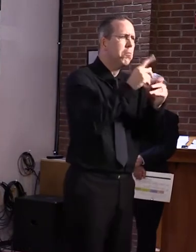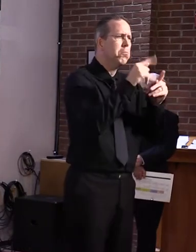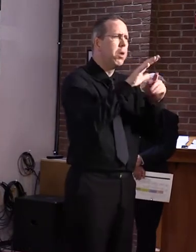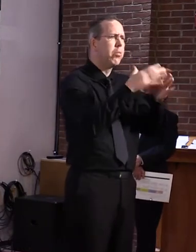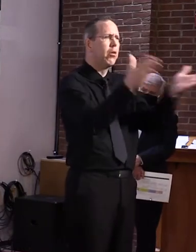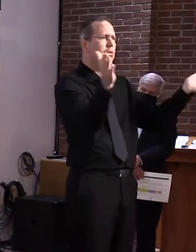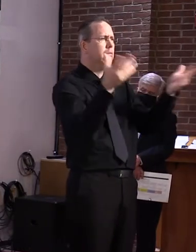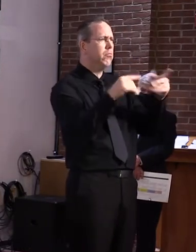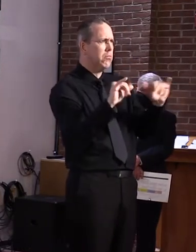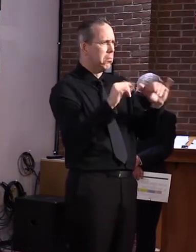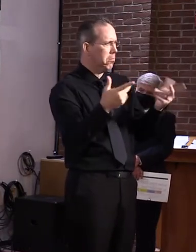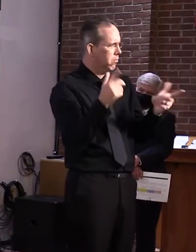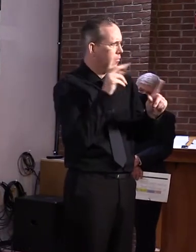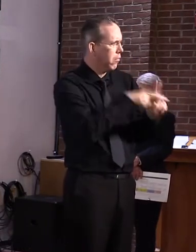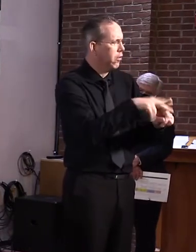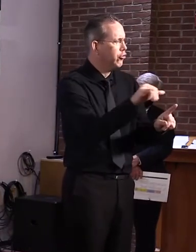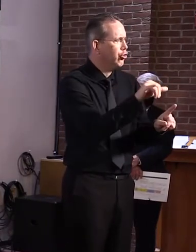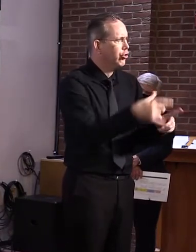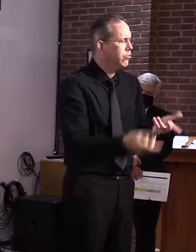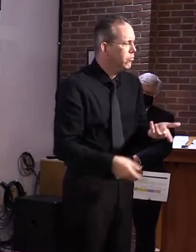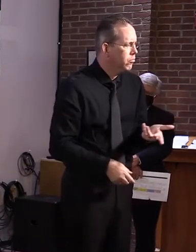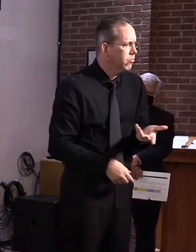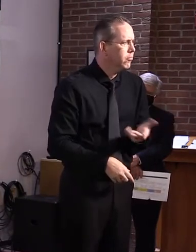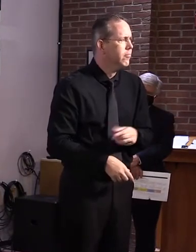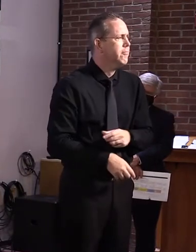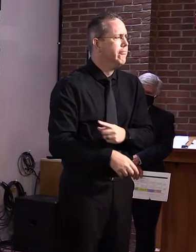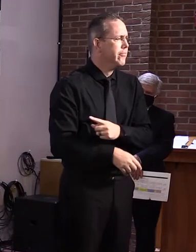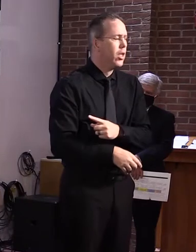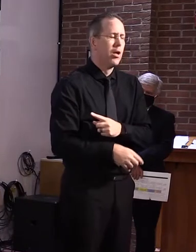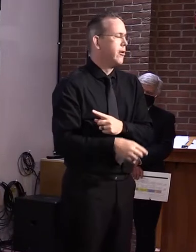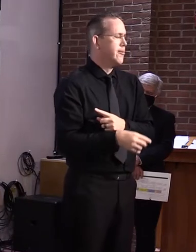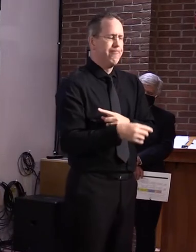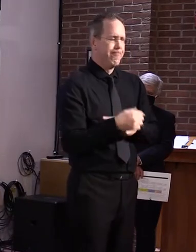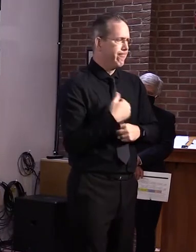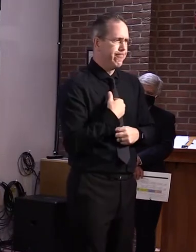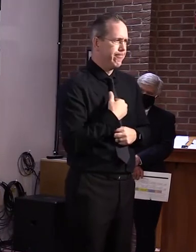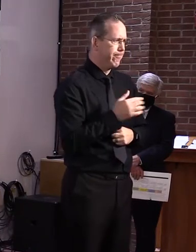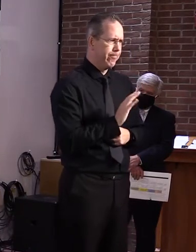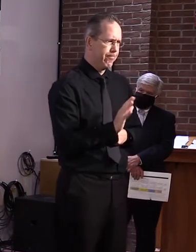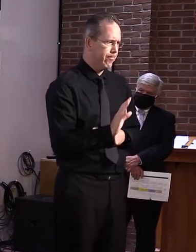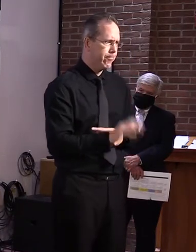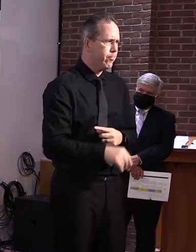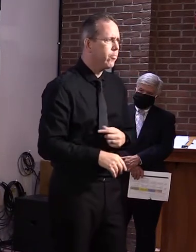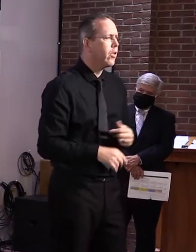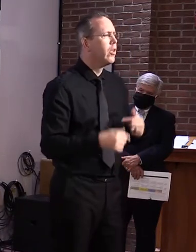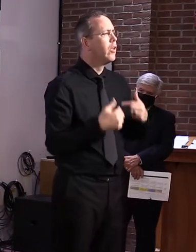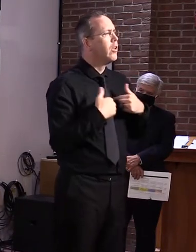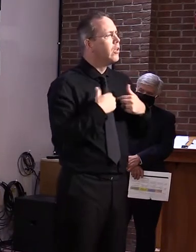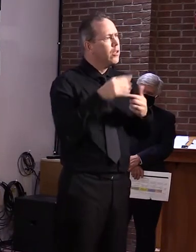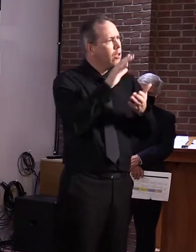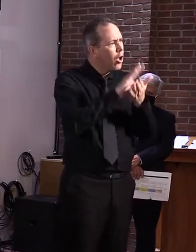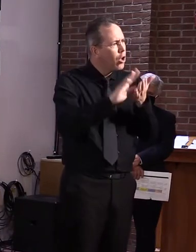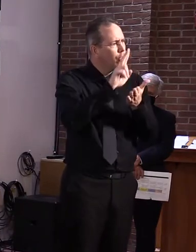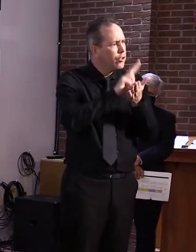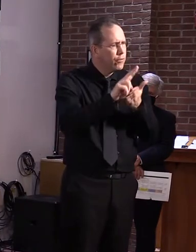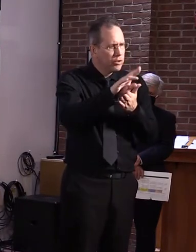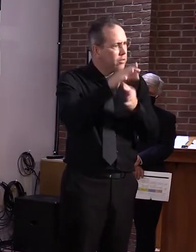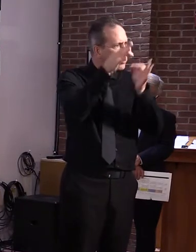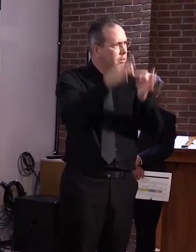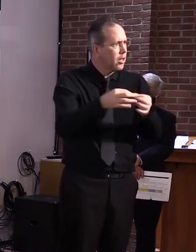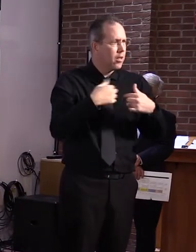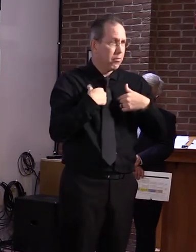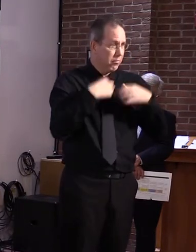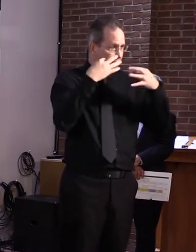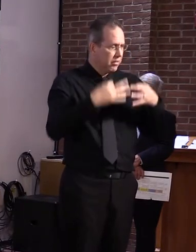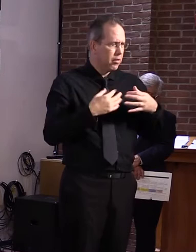to implement those policies as well as to enforce. And it's more of a confined area. They're